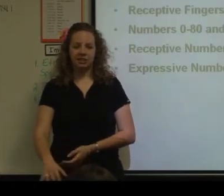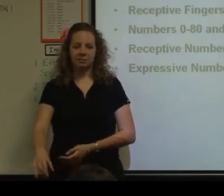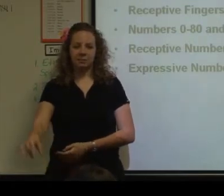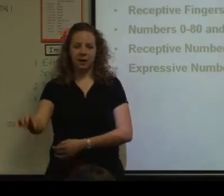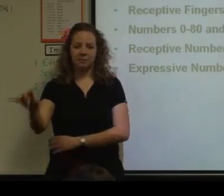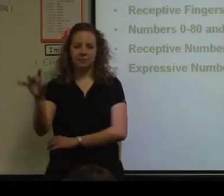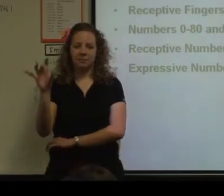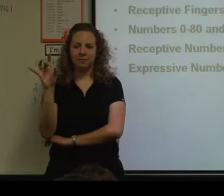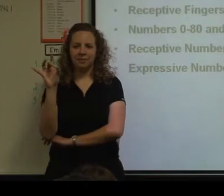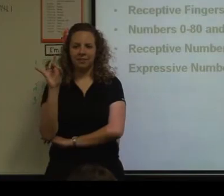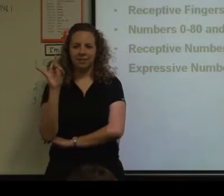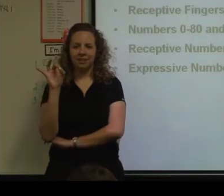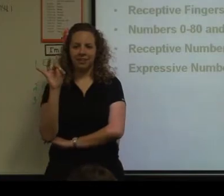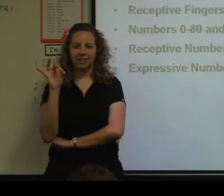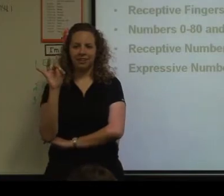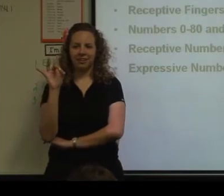same spot? 82.